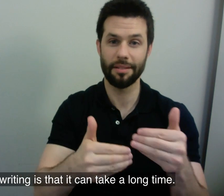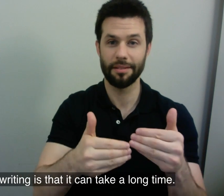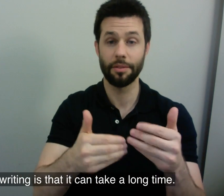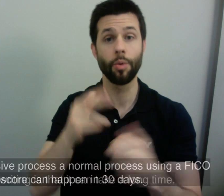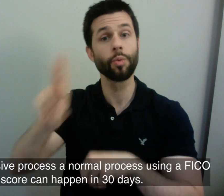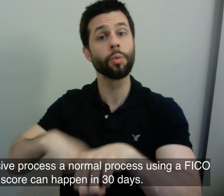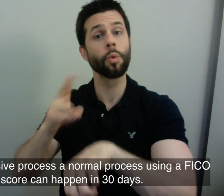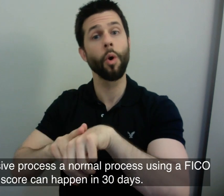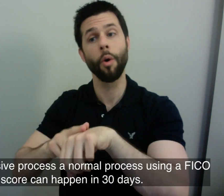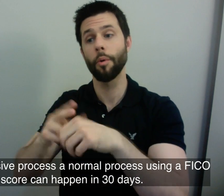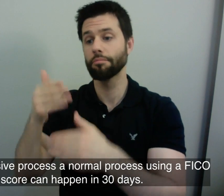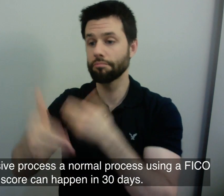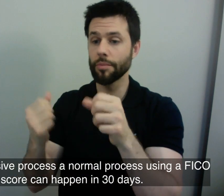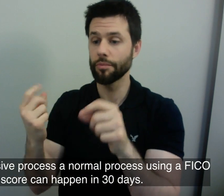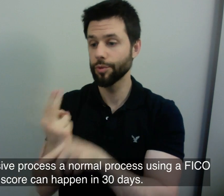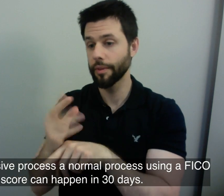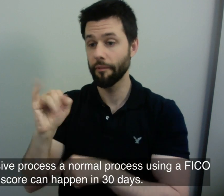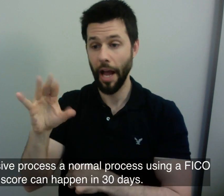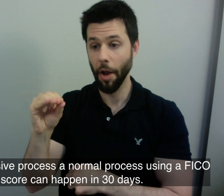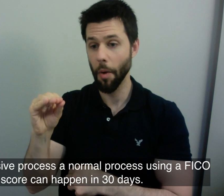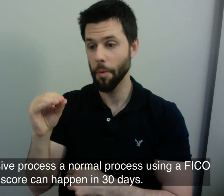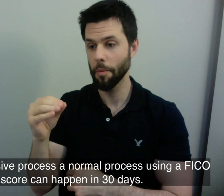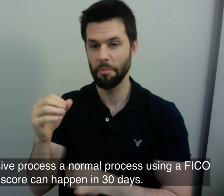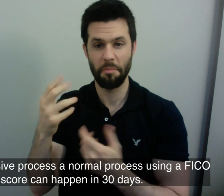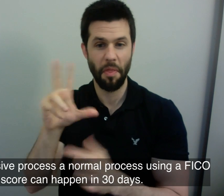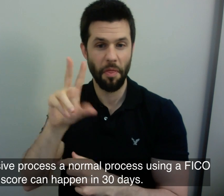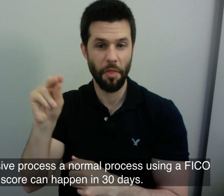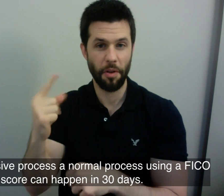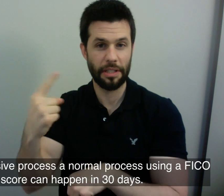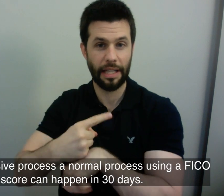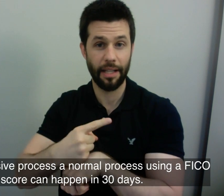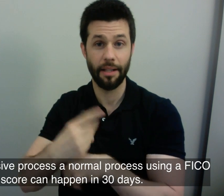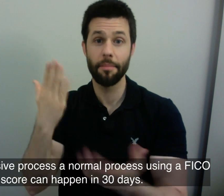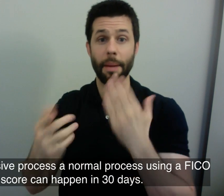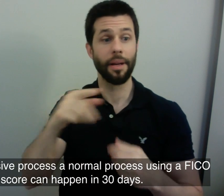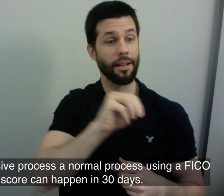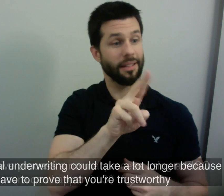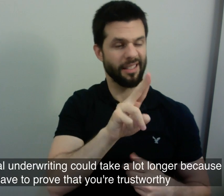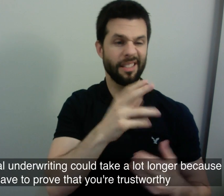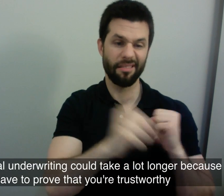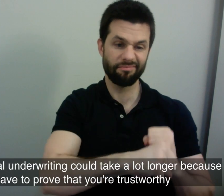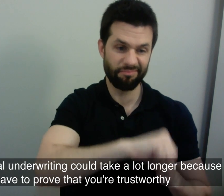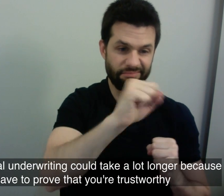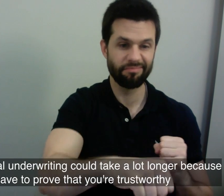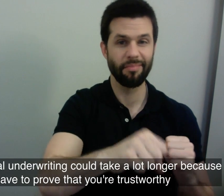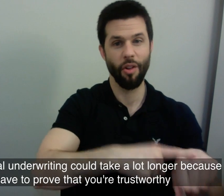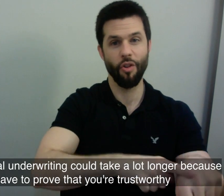long time. It's an extensive process. A normal process using a FICO score can happen in 30 days. Whereas